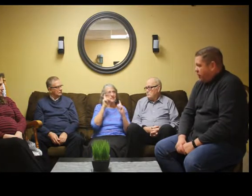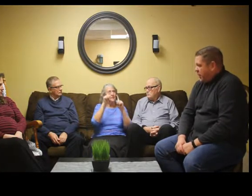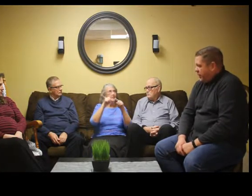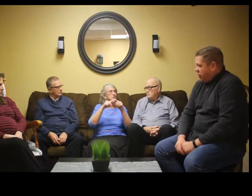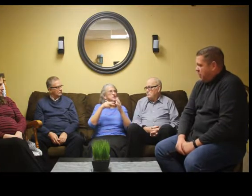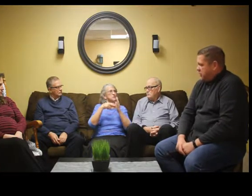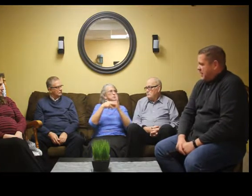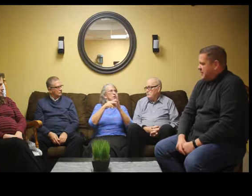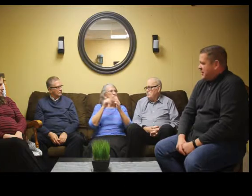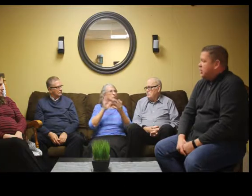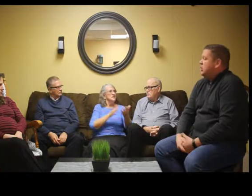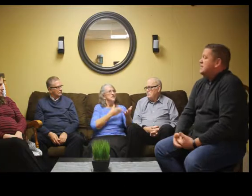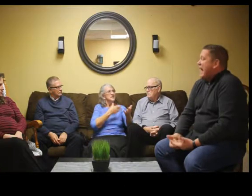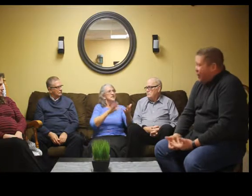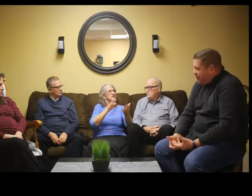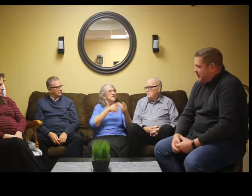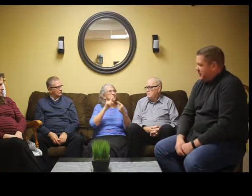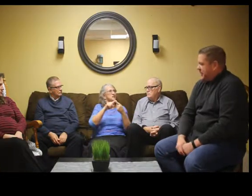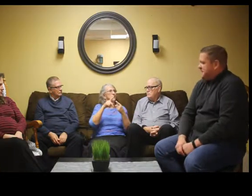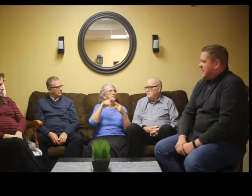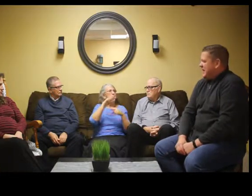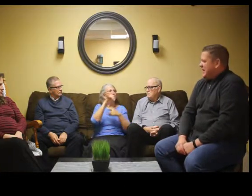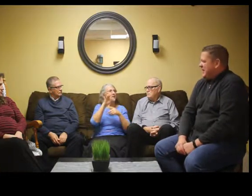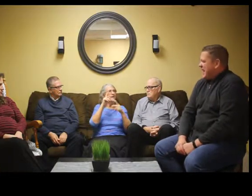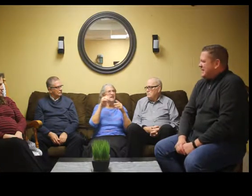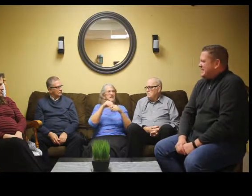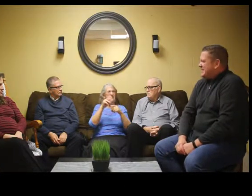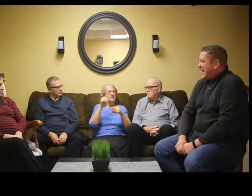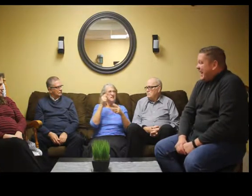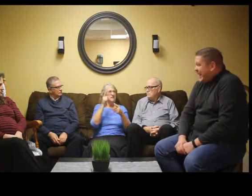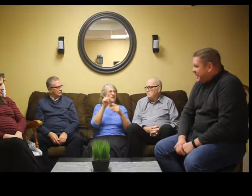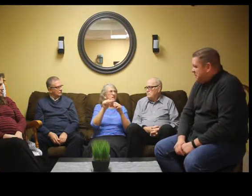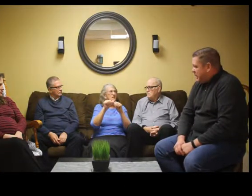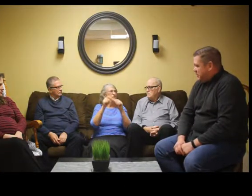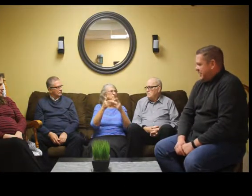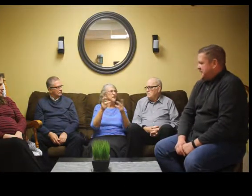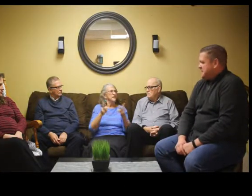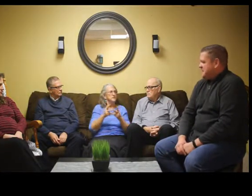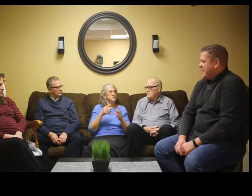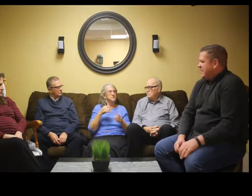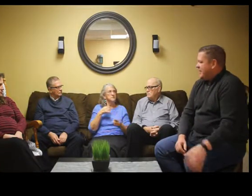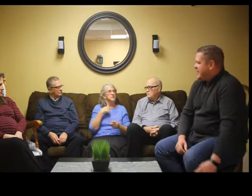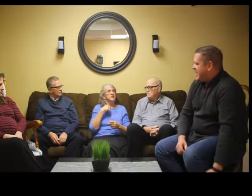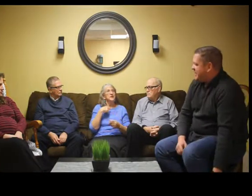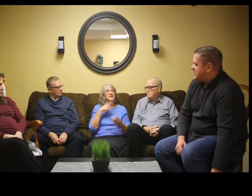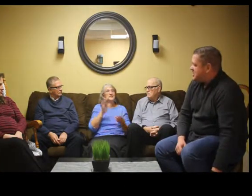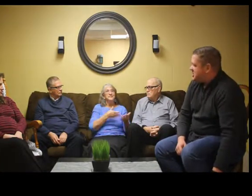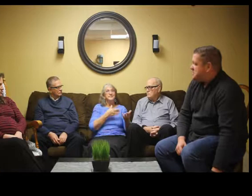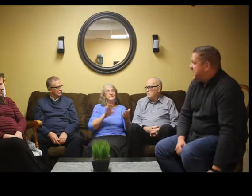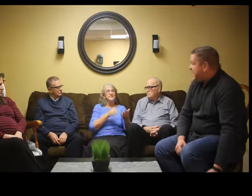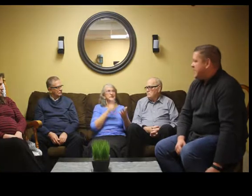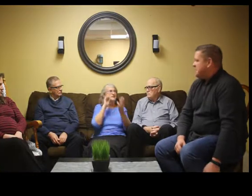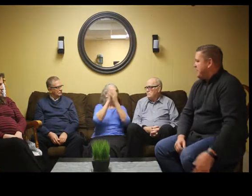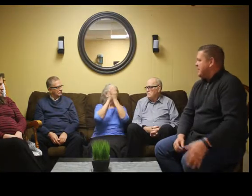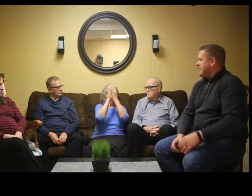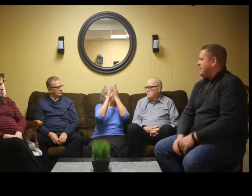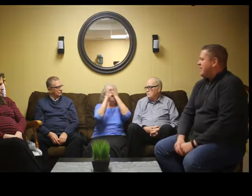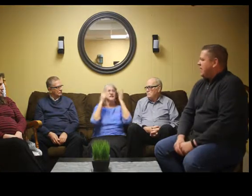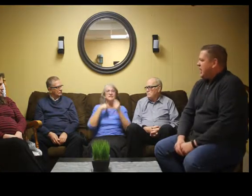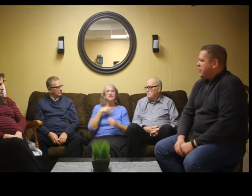when I went home one time that they took us out publicly. They had us singing in public, and they had us speaking in public, and hearing